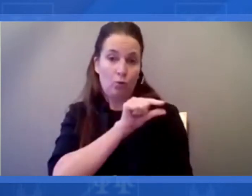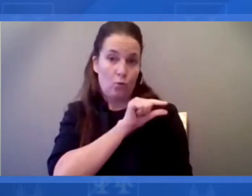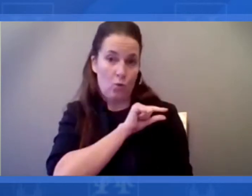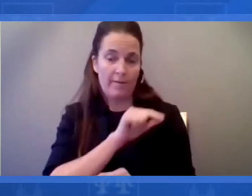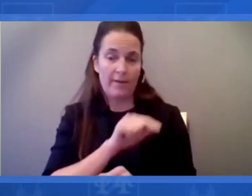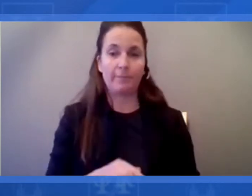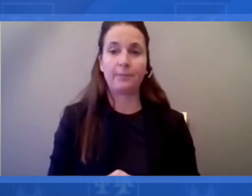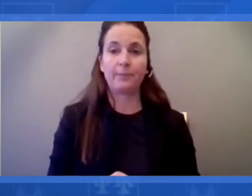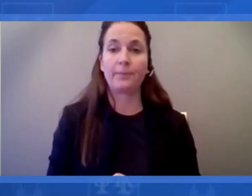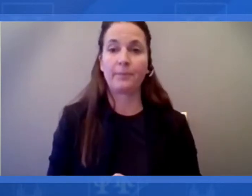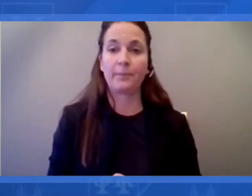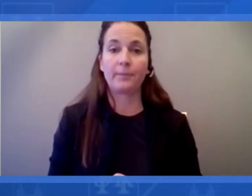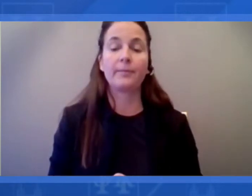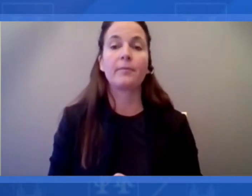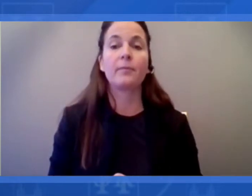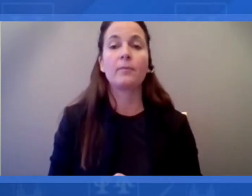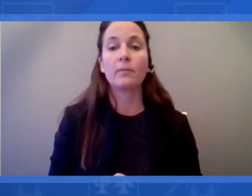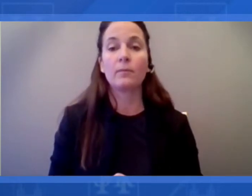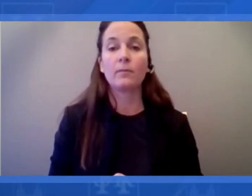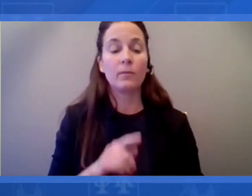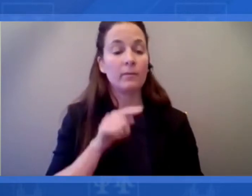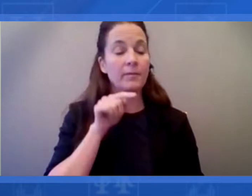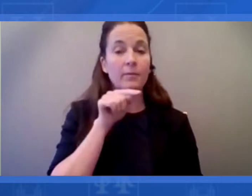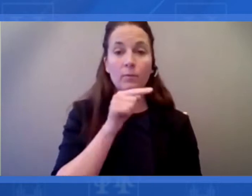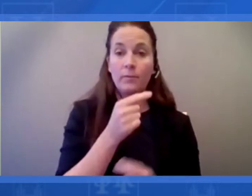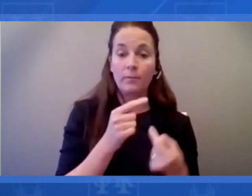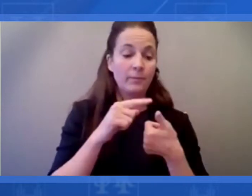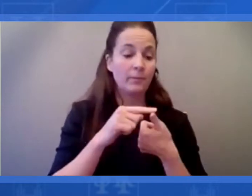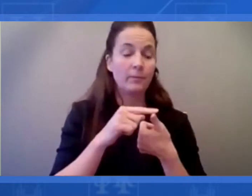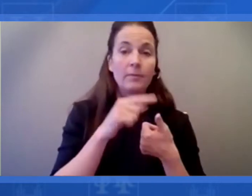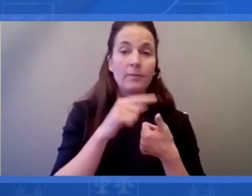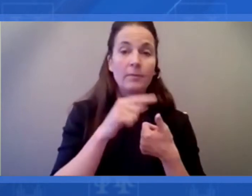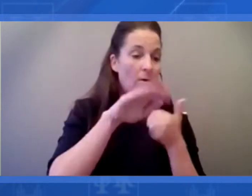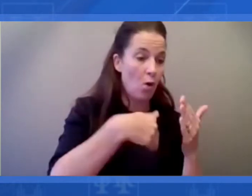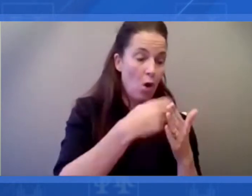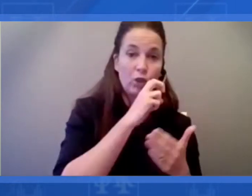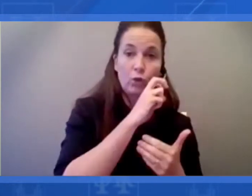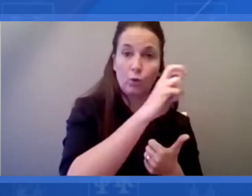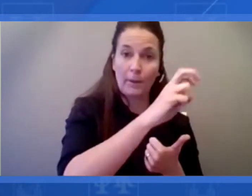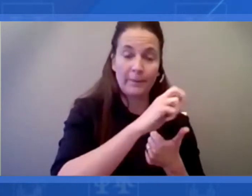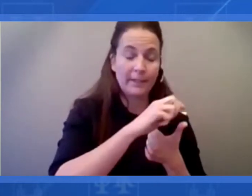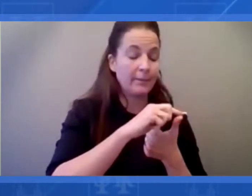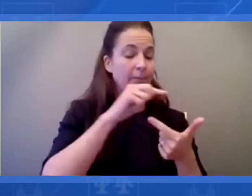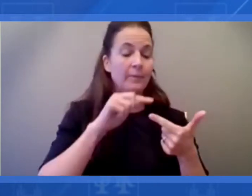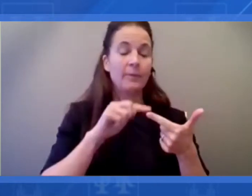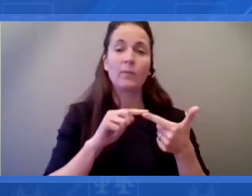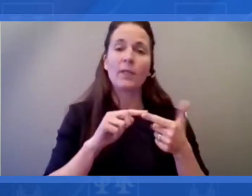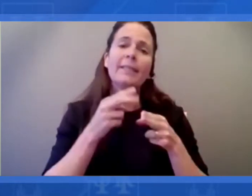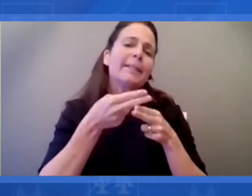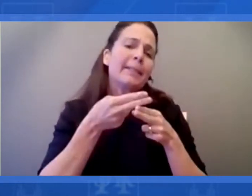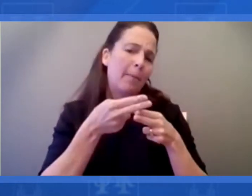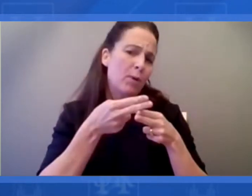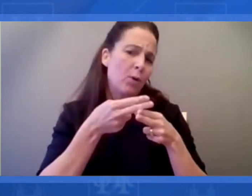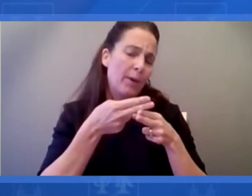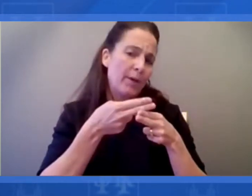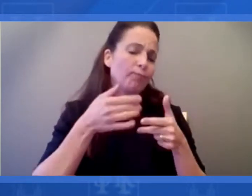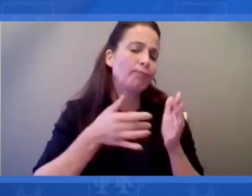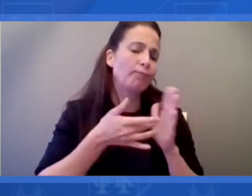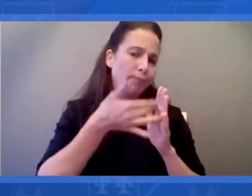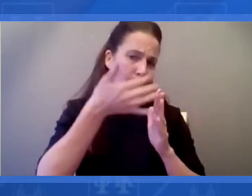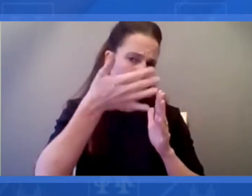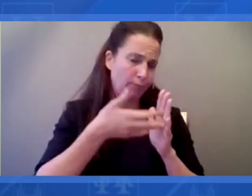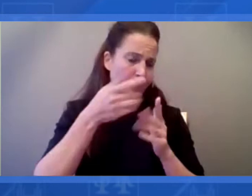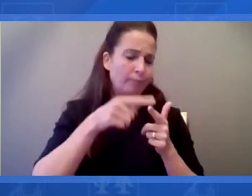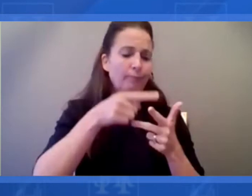unconditional, which is eligibility for all trips; temporary; and conditional. This